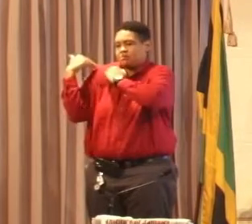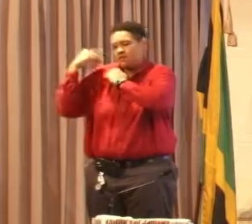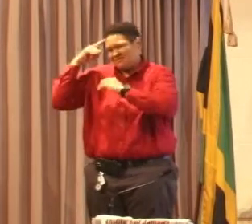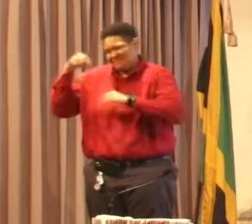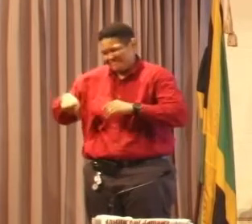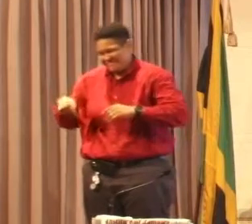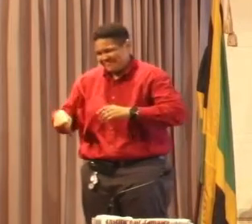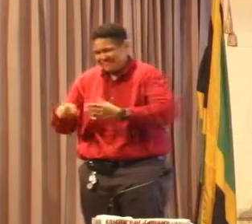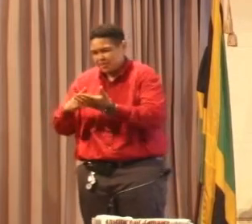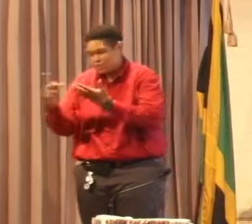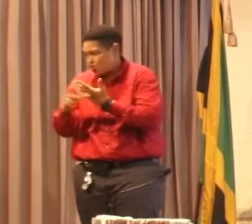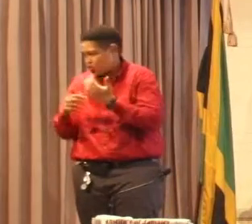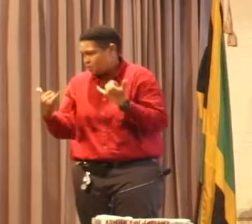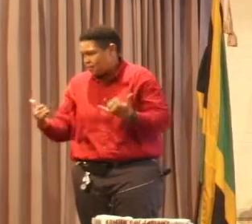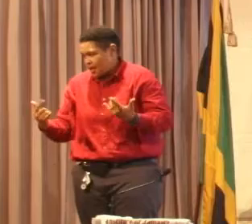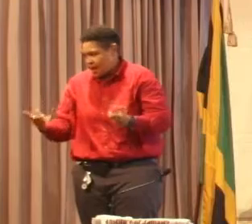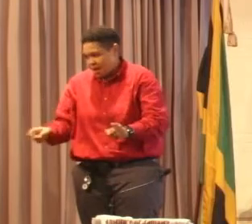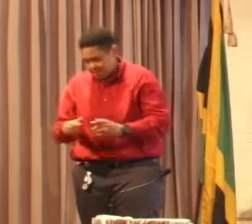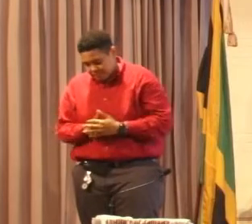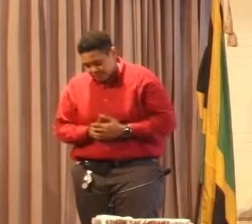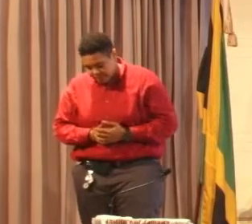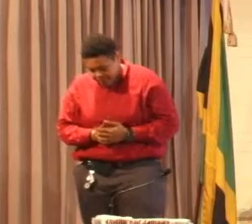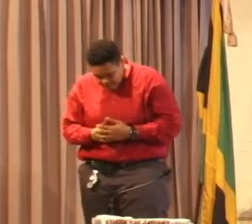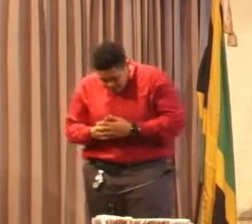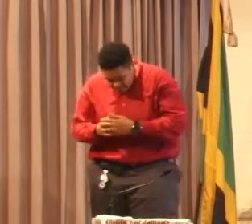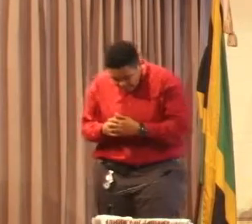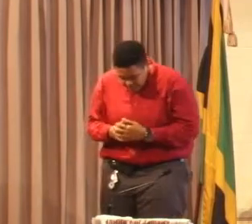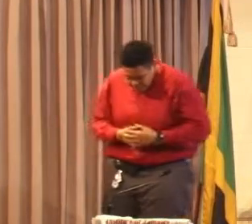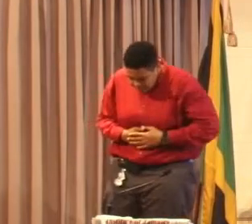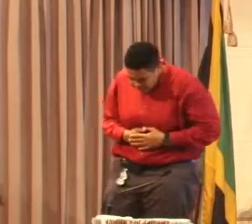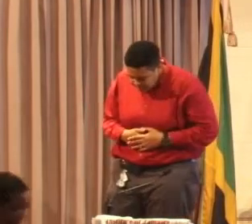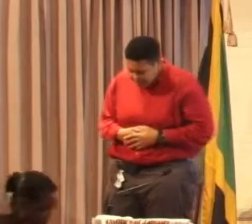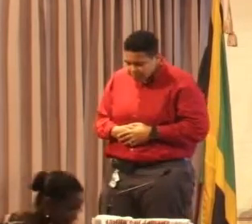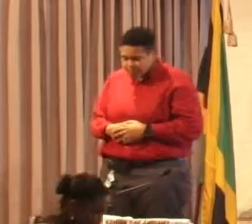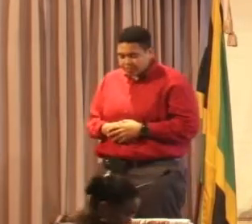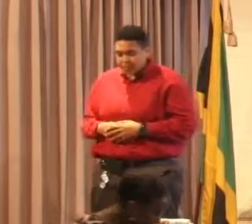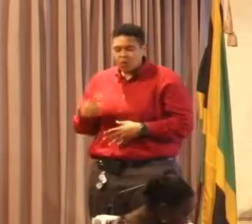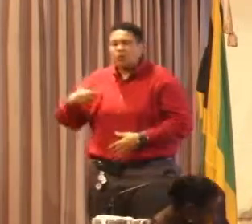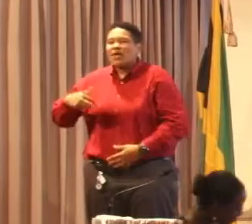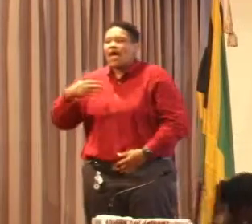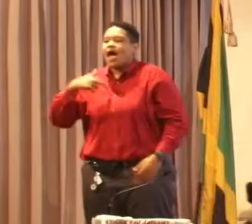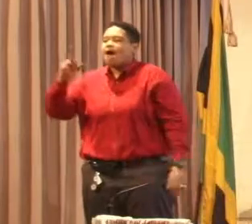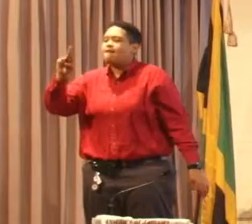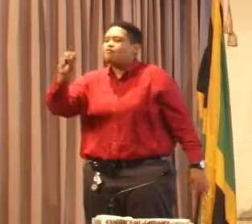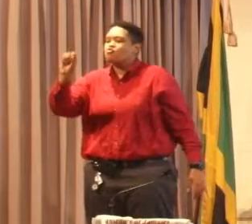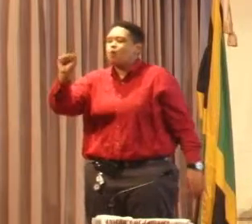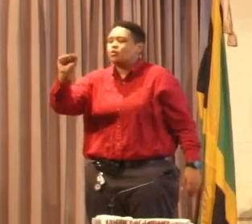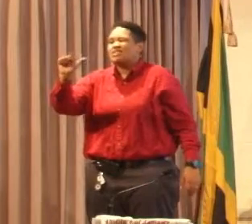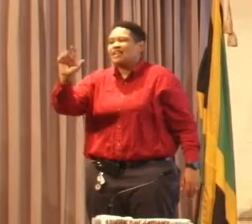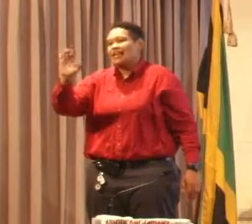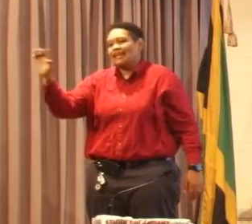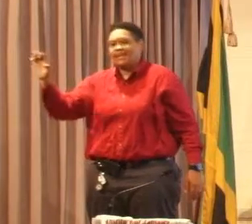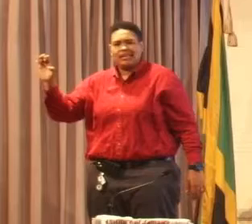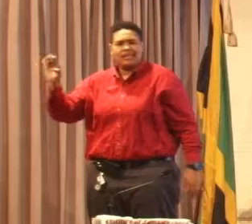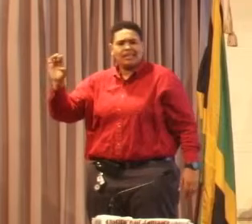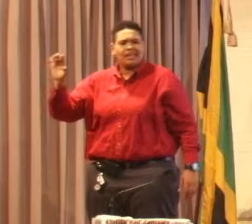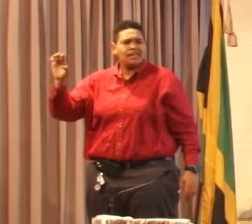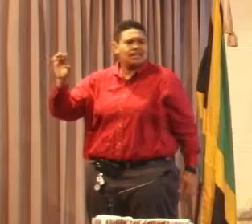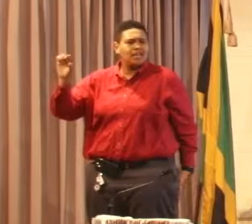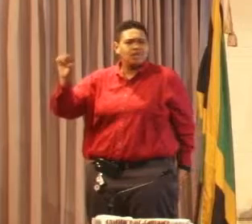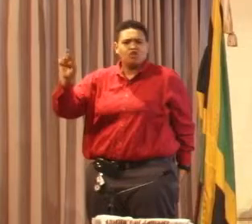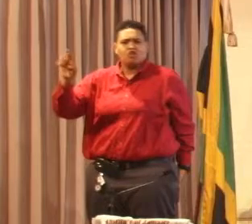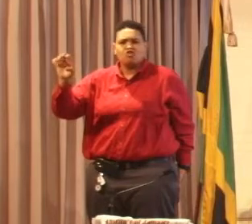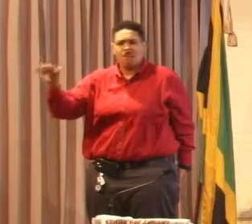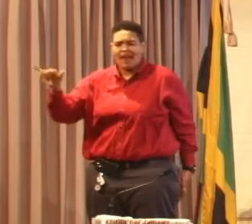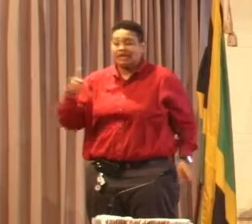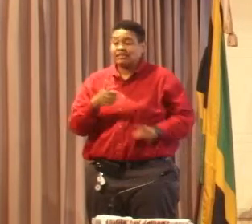this program today. We have with us also Mrs. Rosalie Gage Gray, Chief Executive